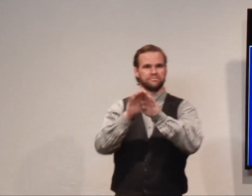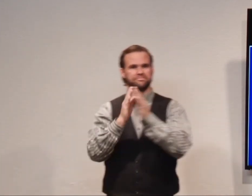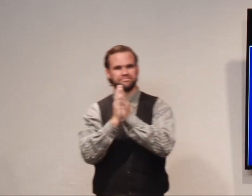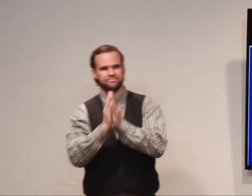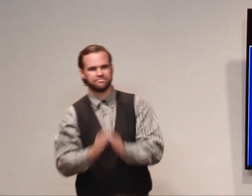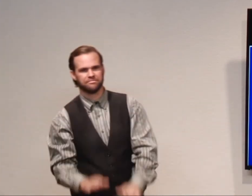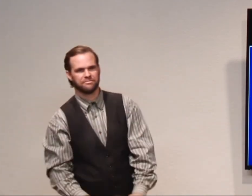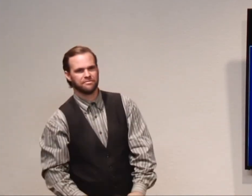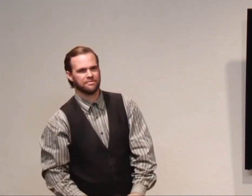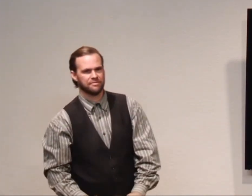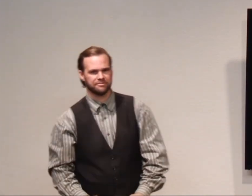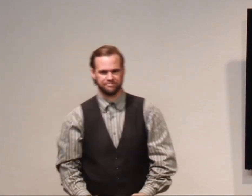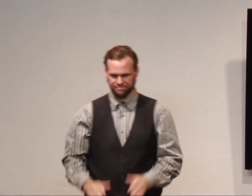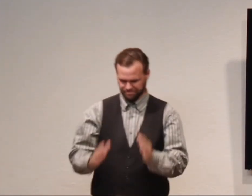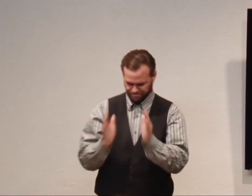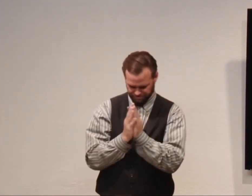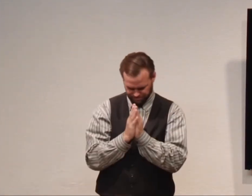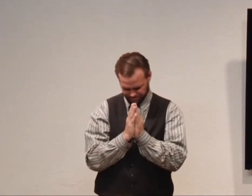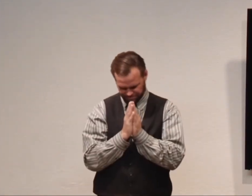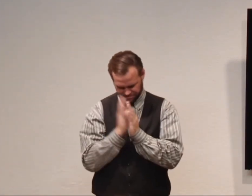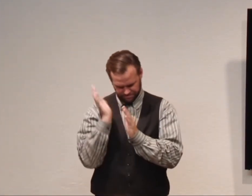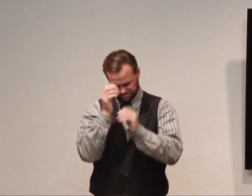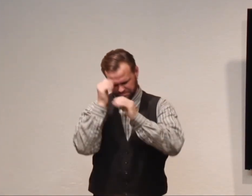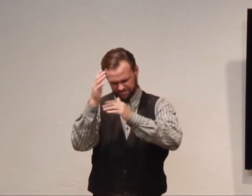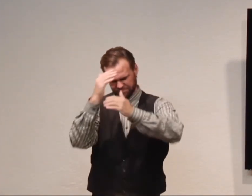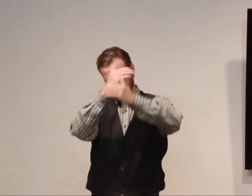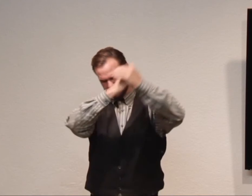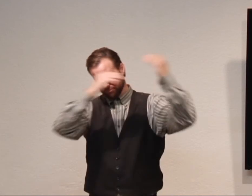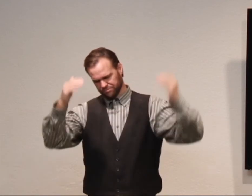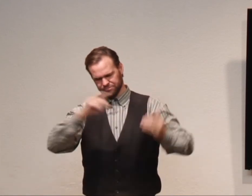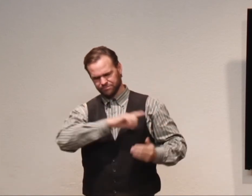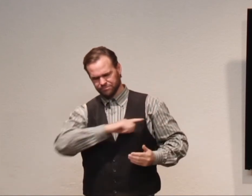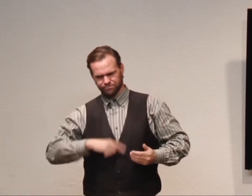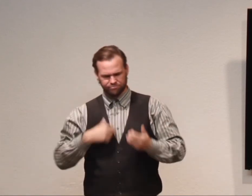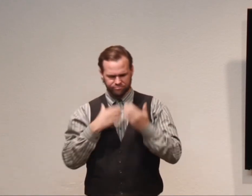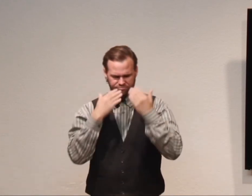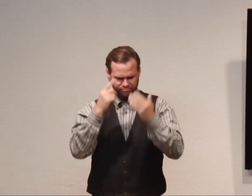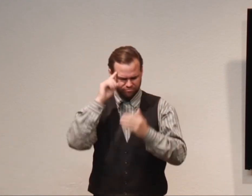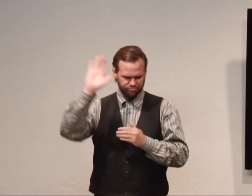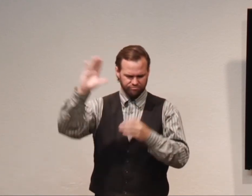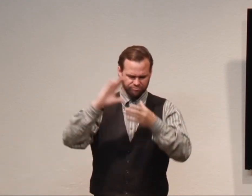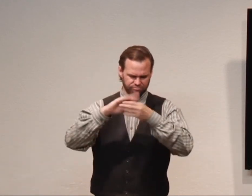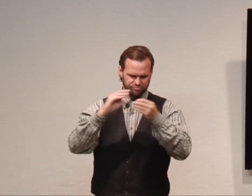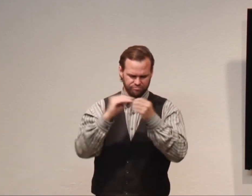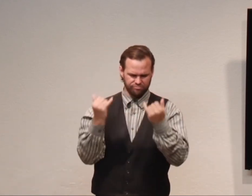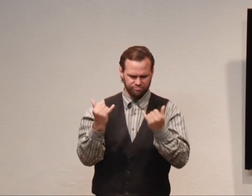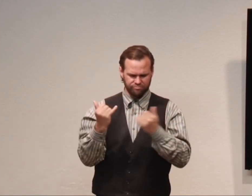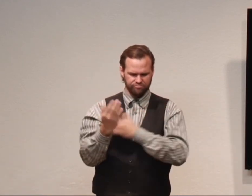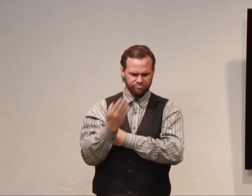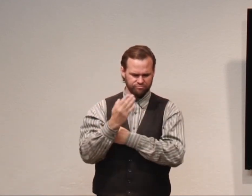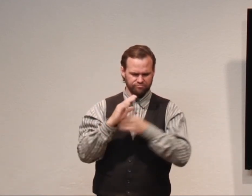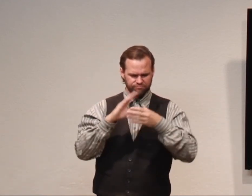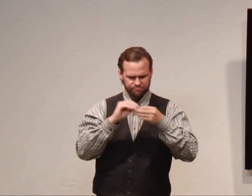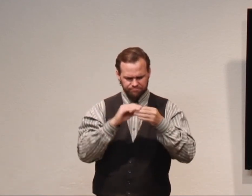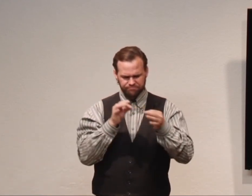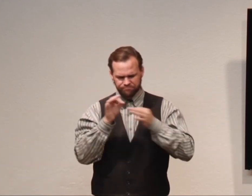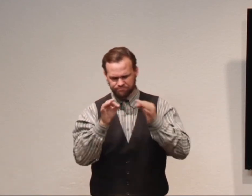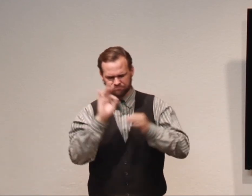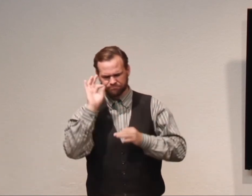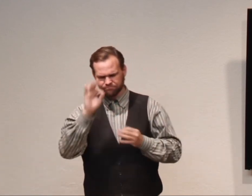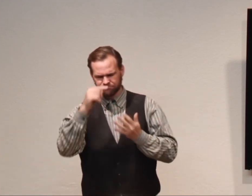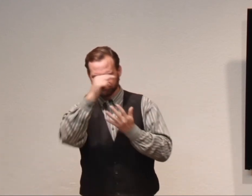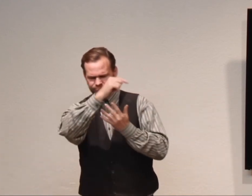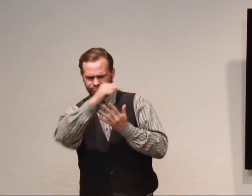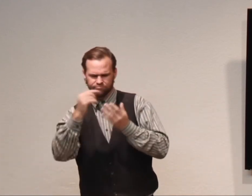Amen. Now we'll go ahead and close with prayer. Our Father in heaven, Lord, thank you so much